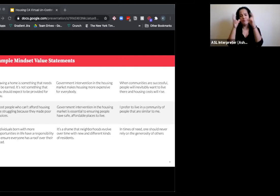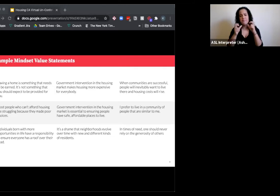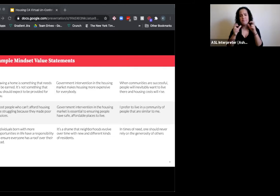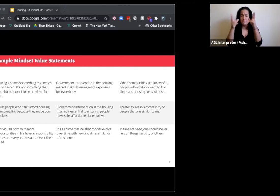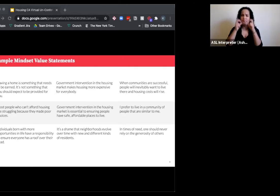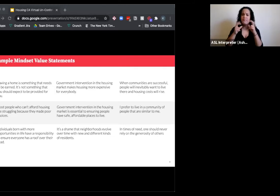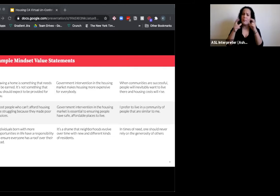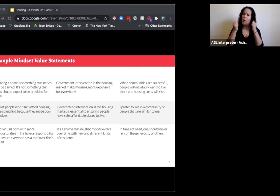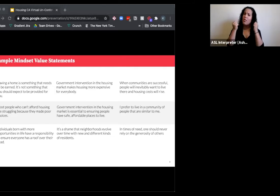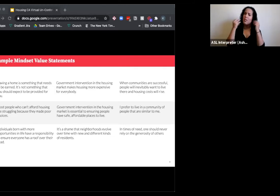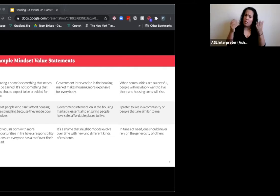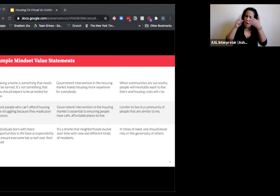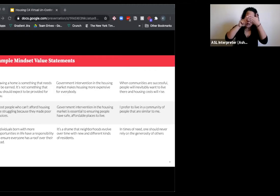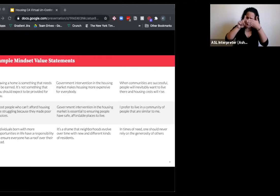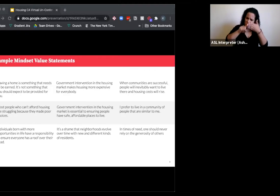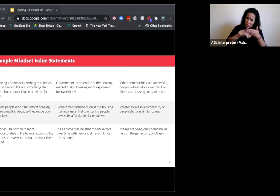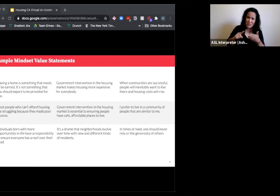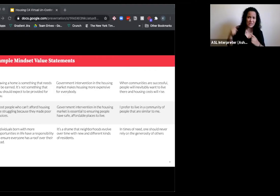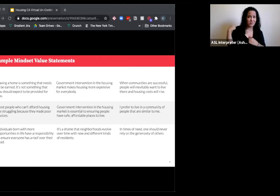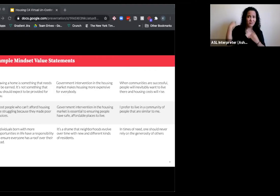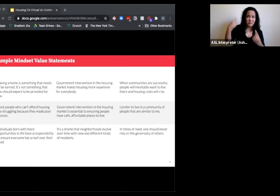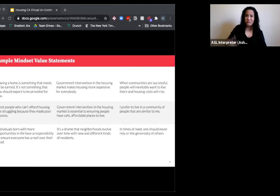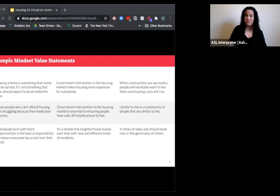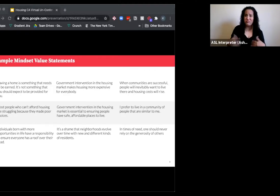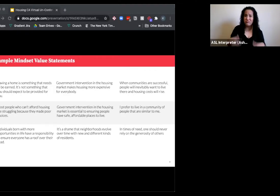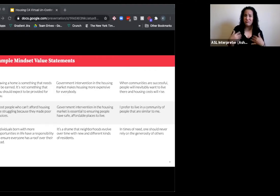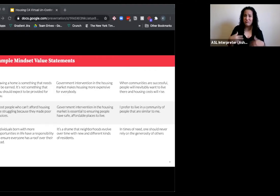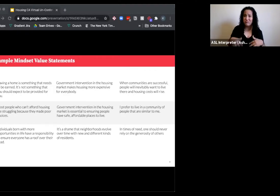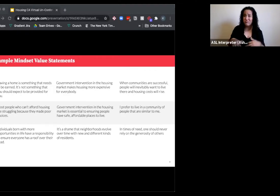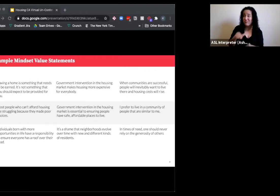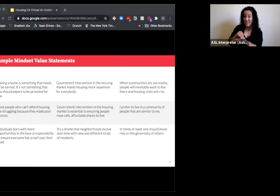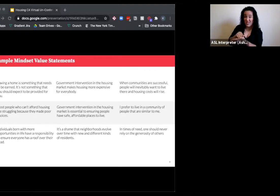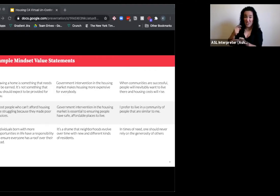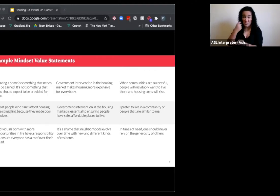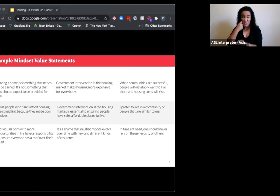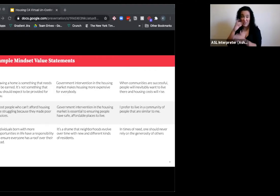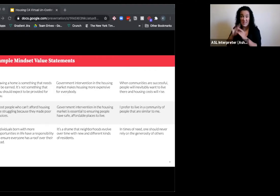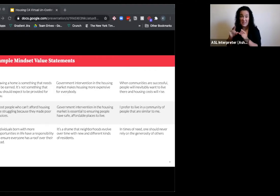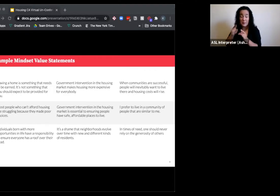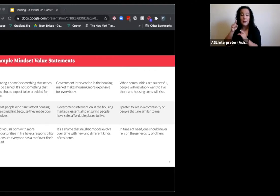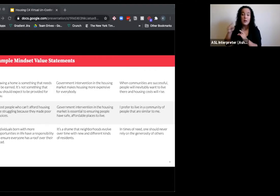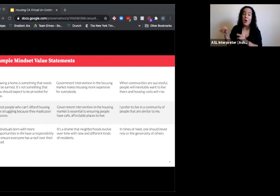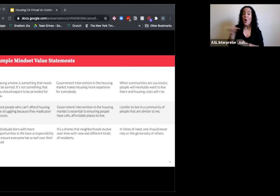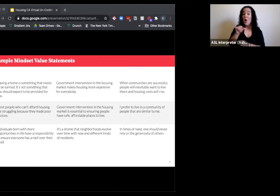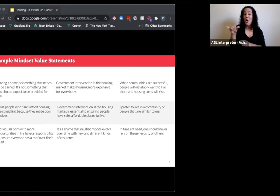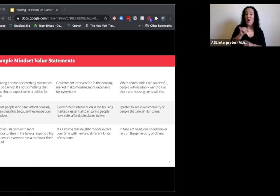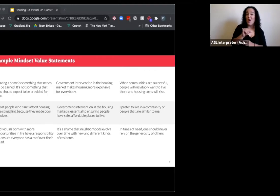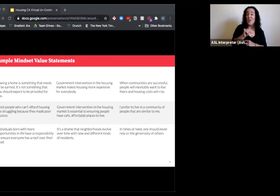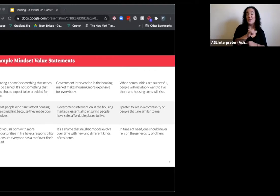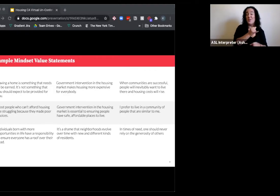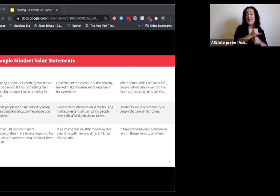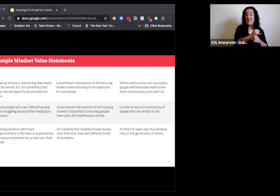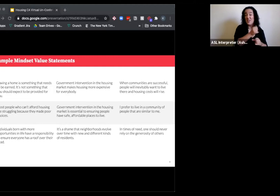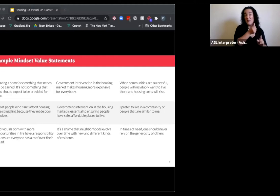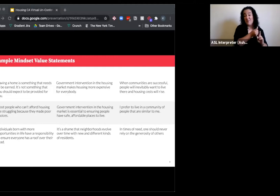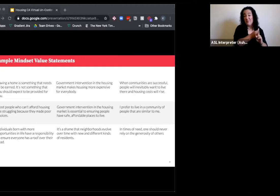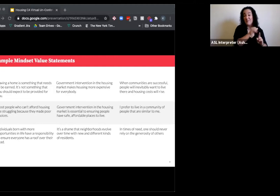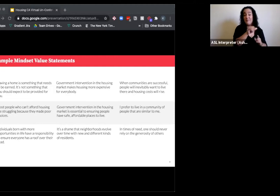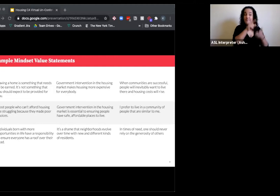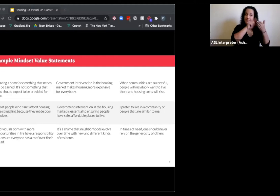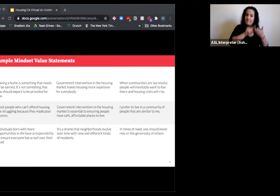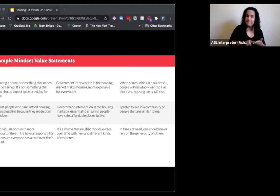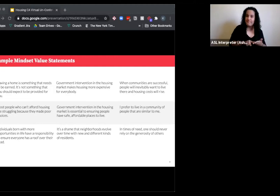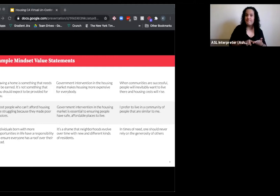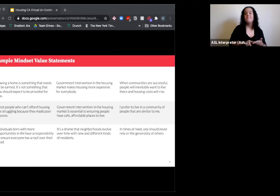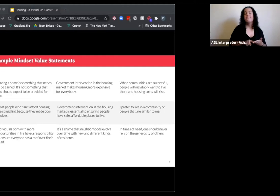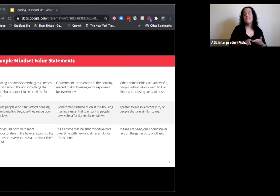research, a lot of research has been done by Dr. T, by the Framework Institute, by so many others to really kind of get a pulse